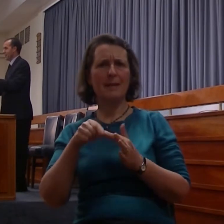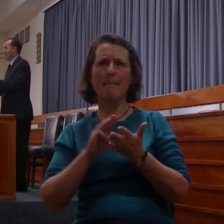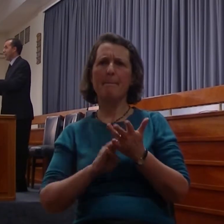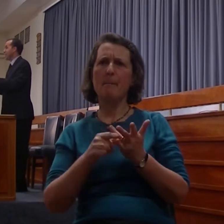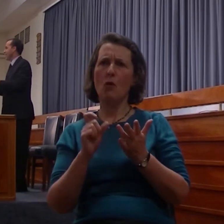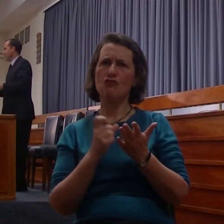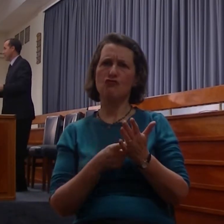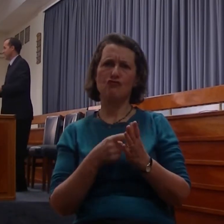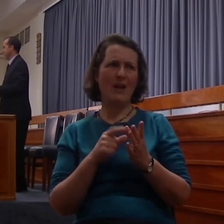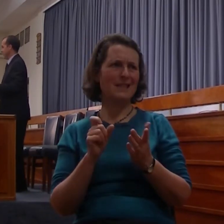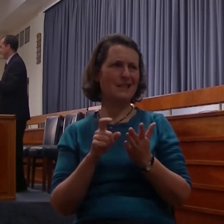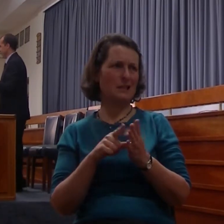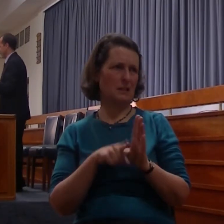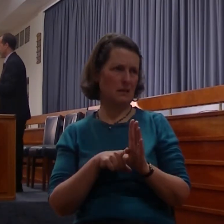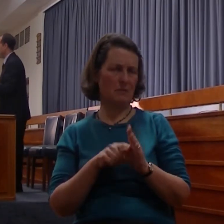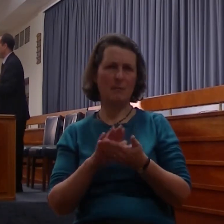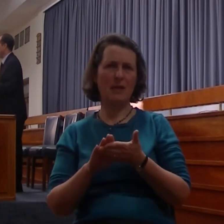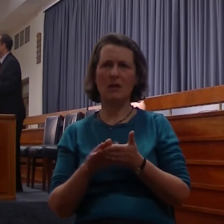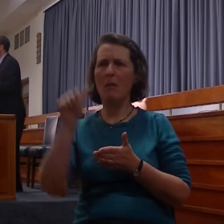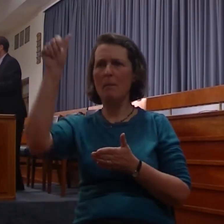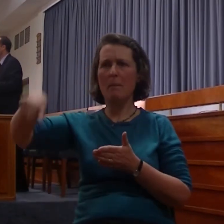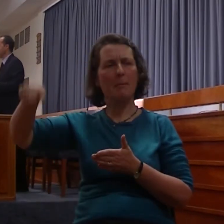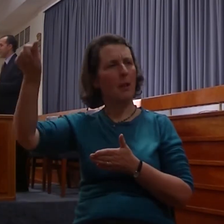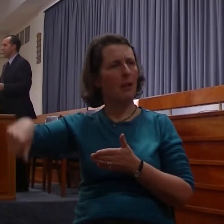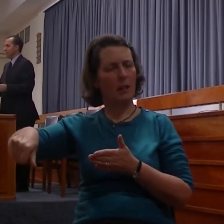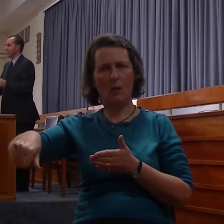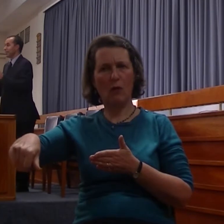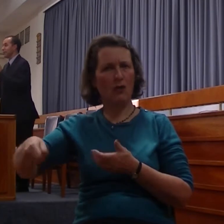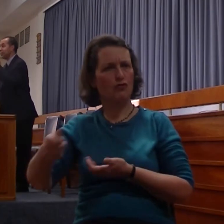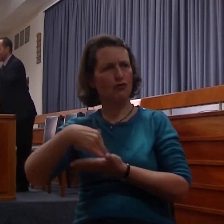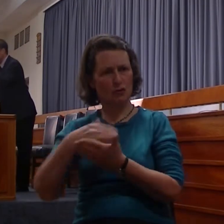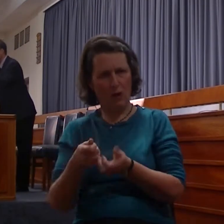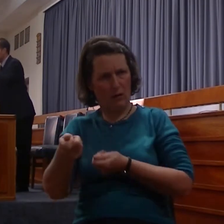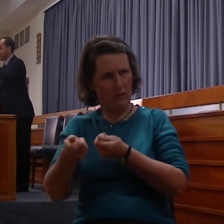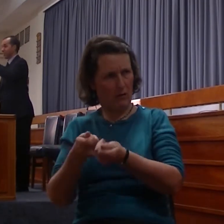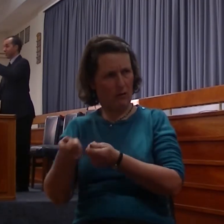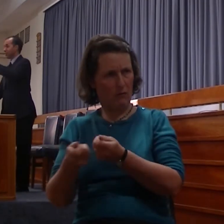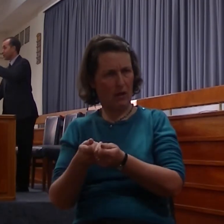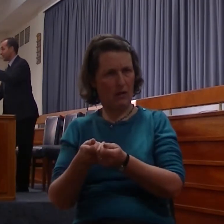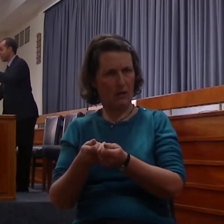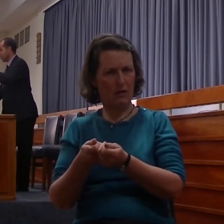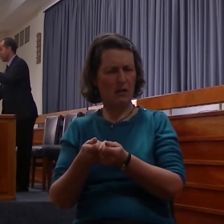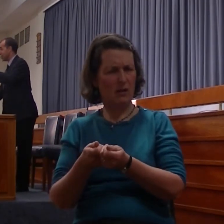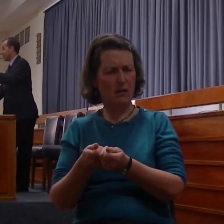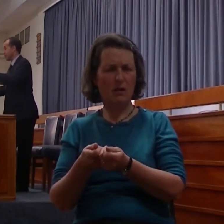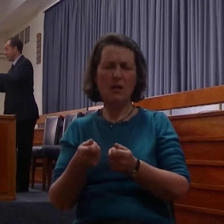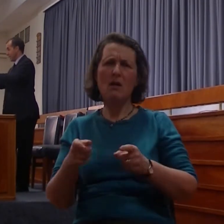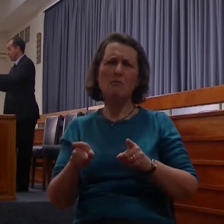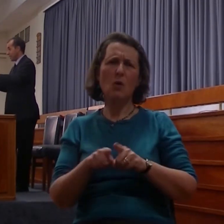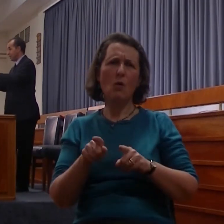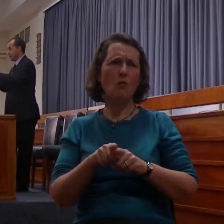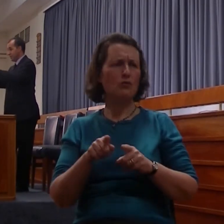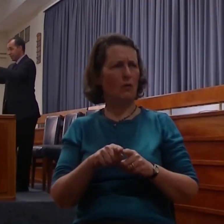the word democracy, it means what? The rule of the people. And I'm making a neologism